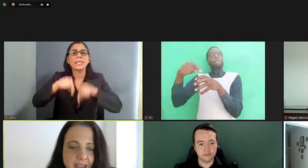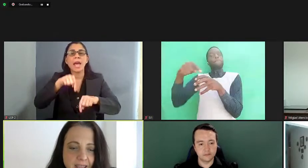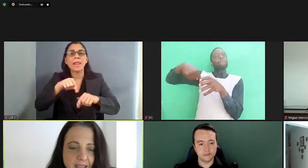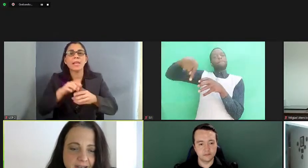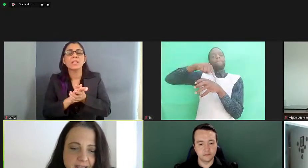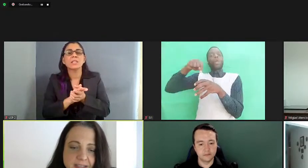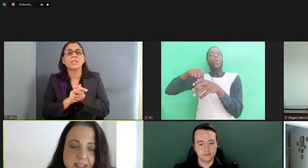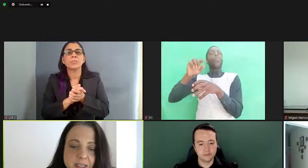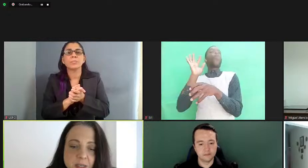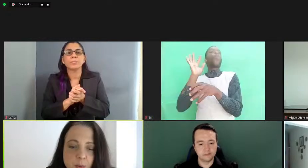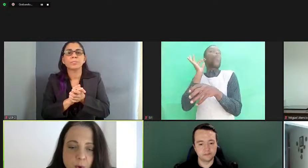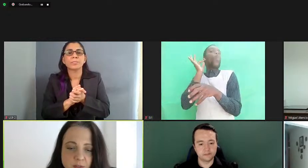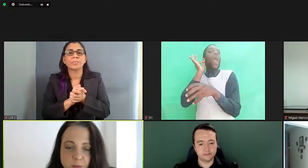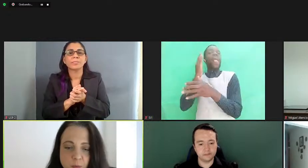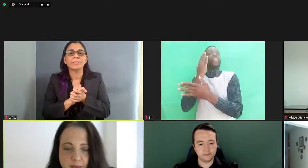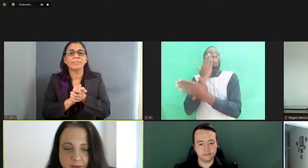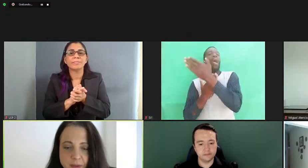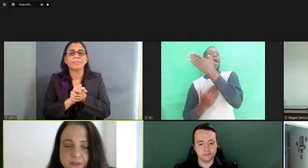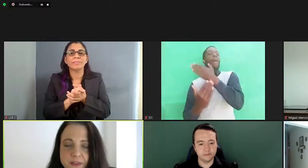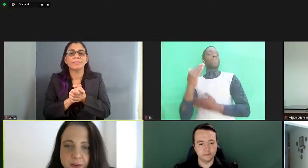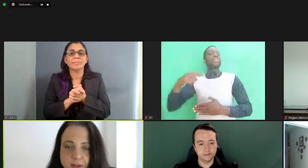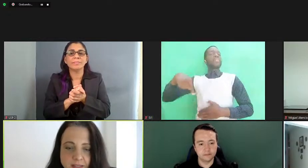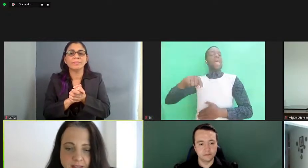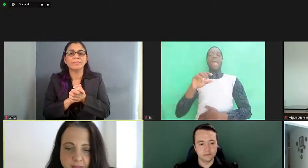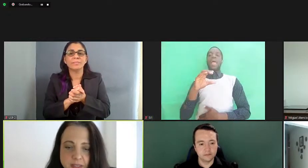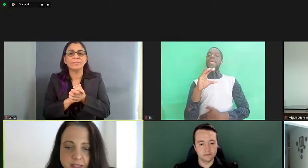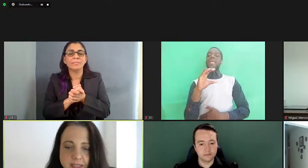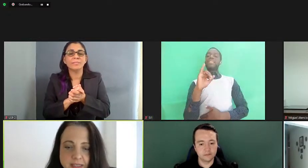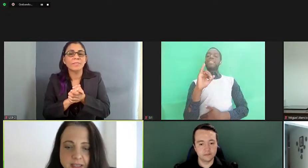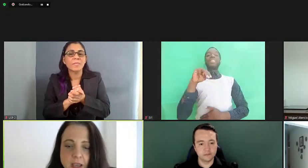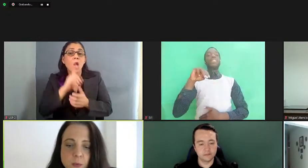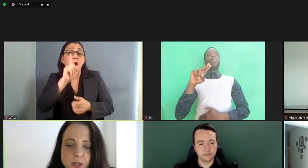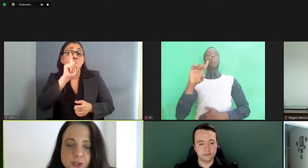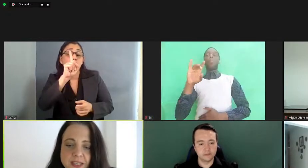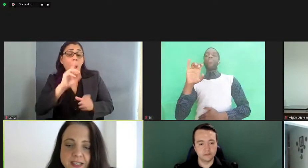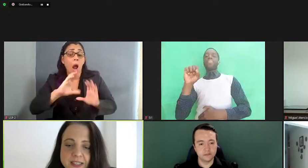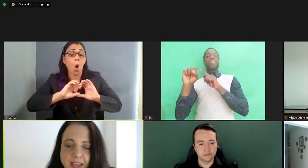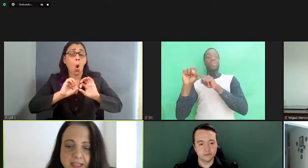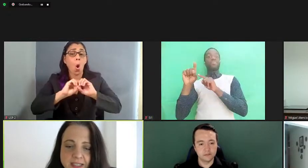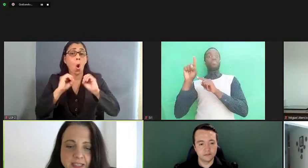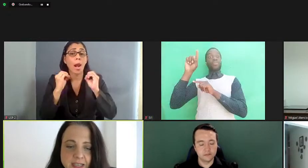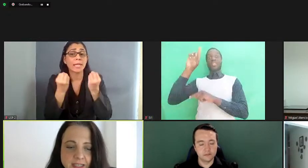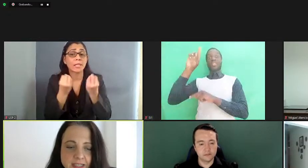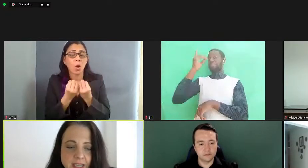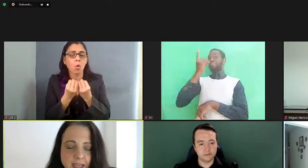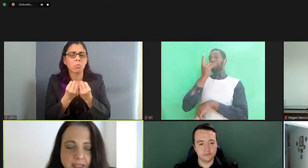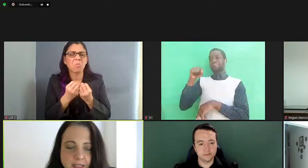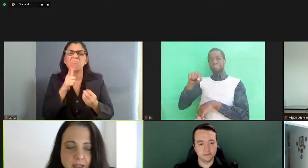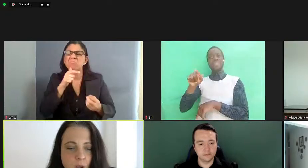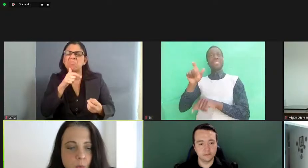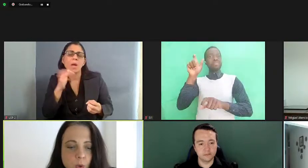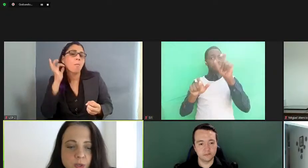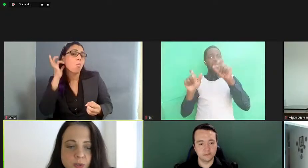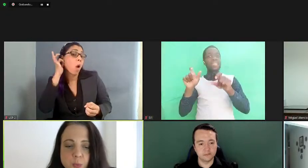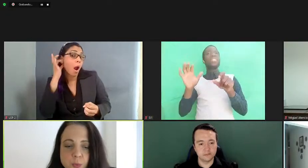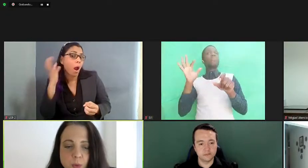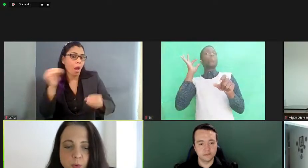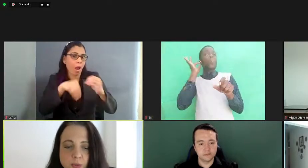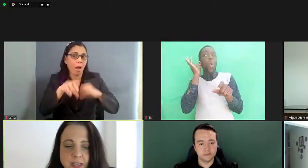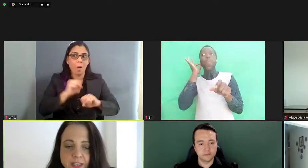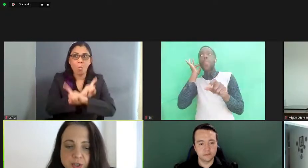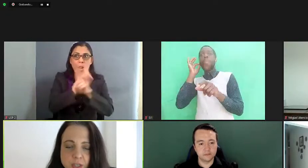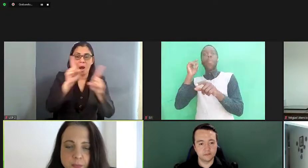and an entity composed of women with various disabilities which since 1998 works to